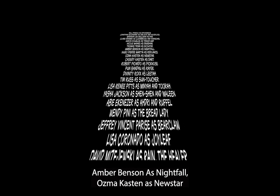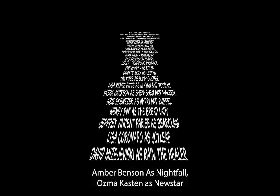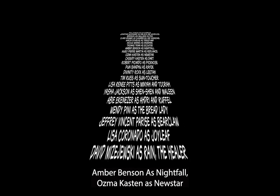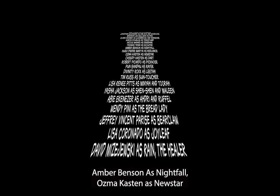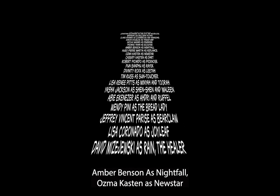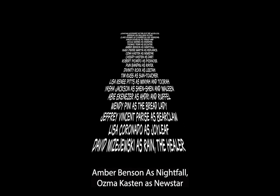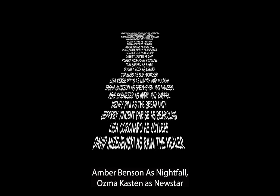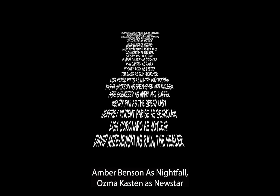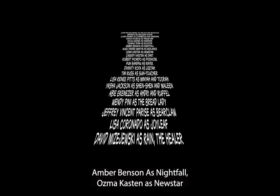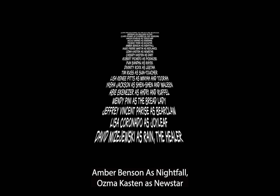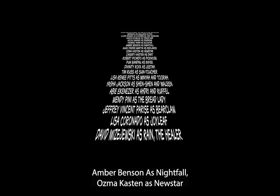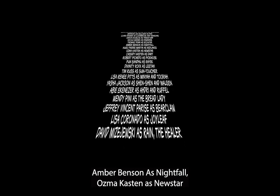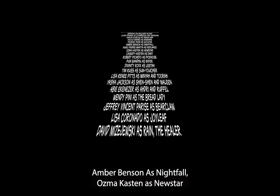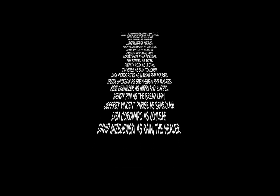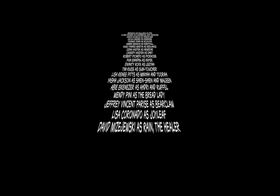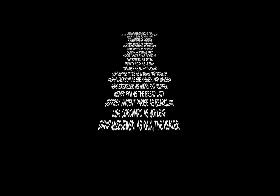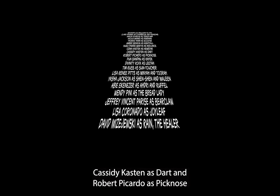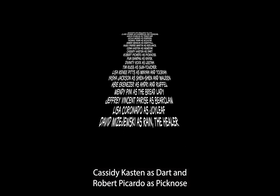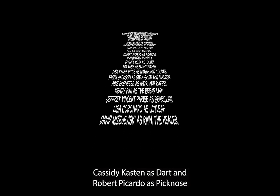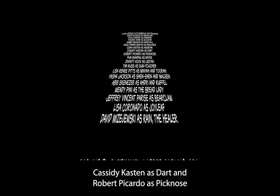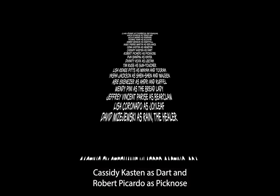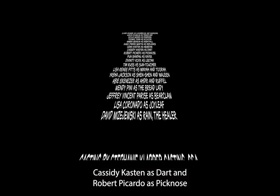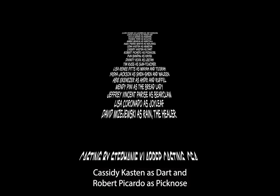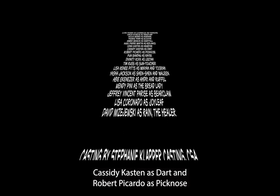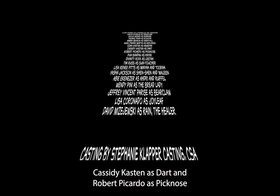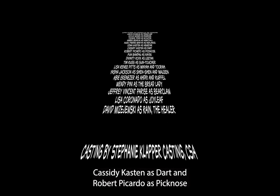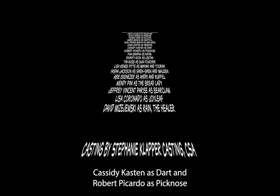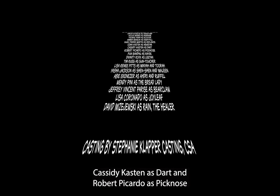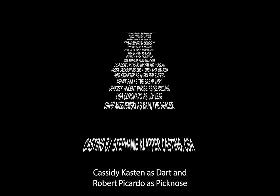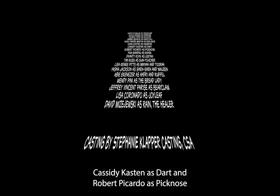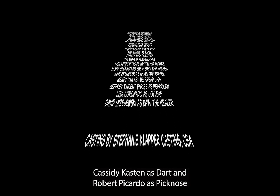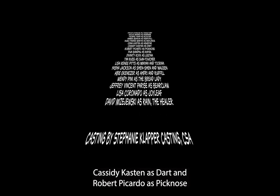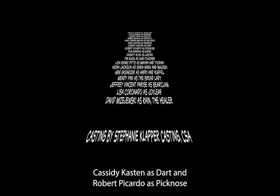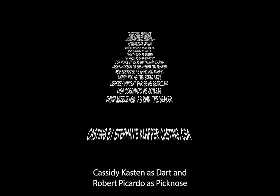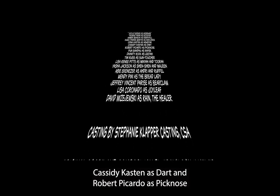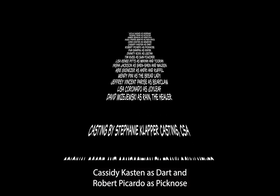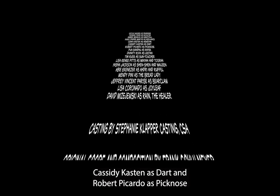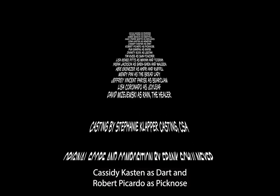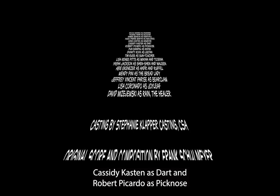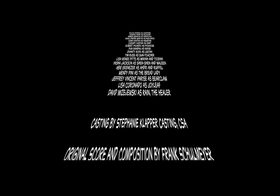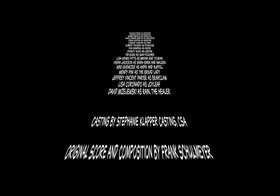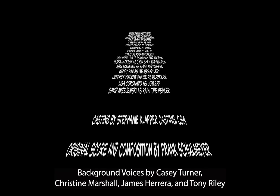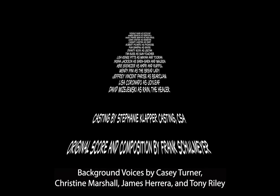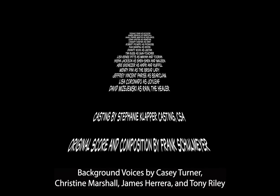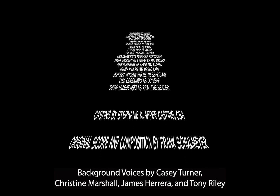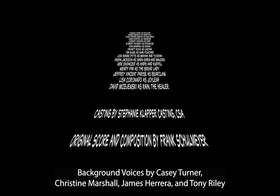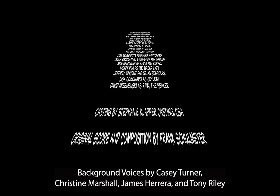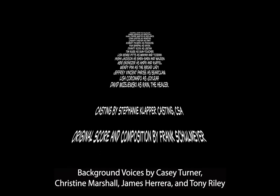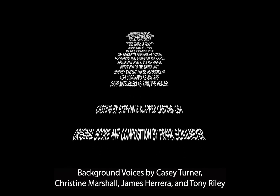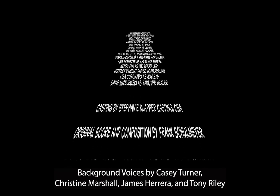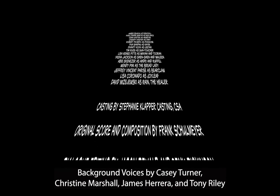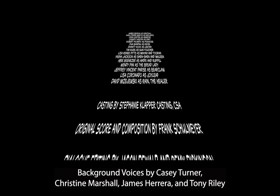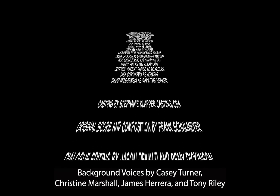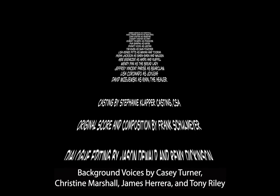Nightfall, Osba Caston as New Star, Cassidy Caston as Dart, and Robert Picardo as Picknose. Background